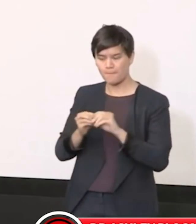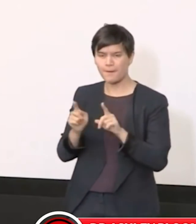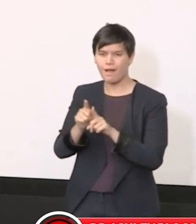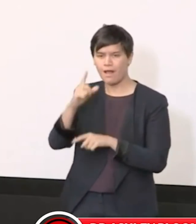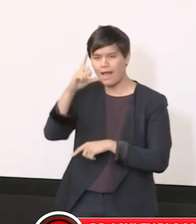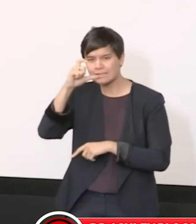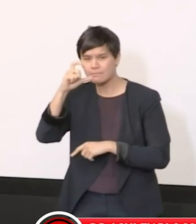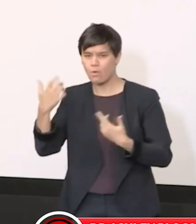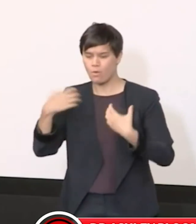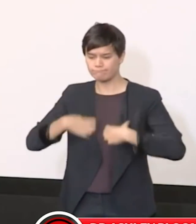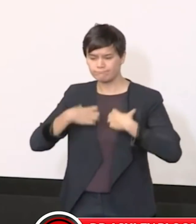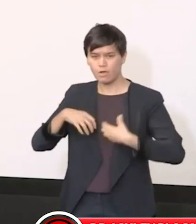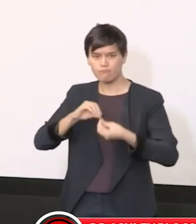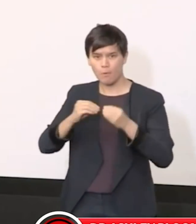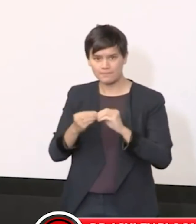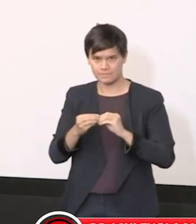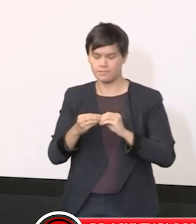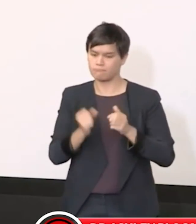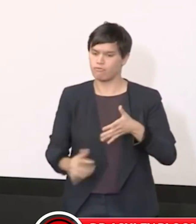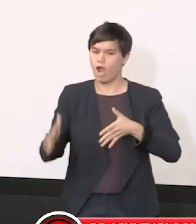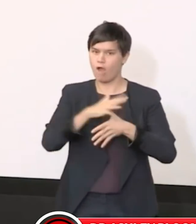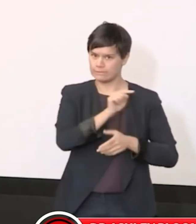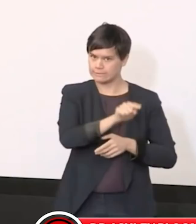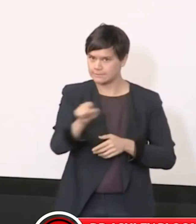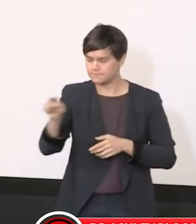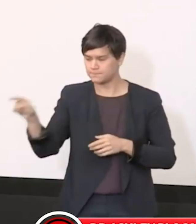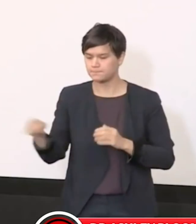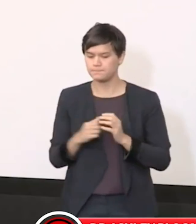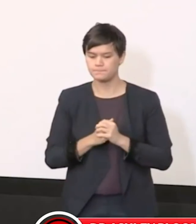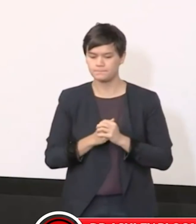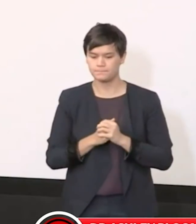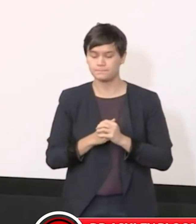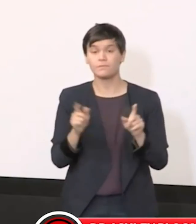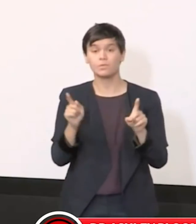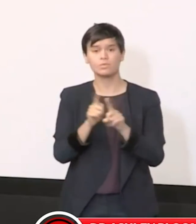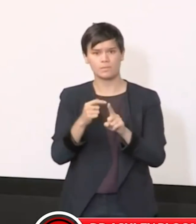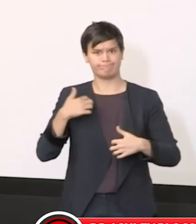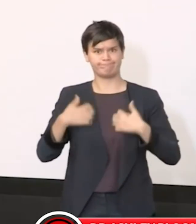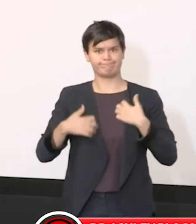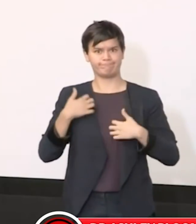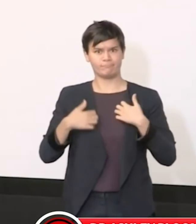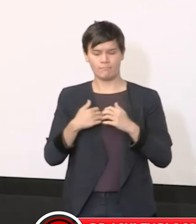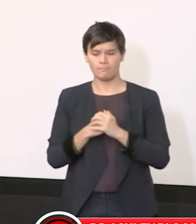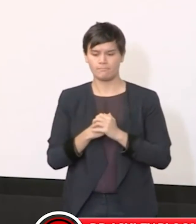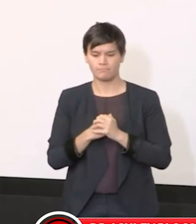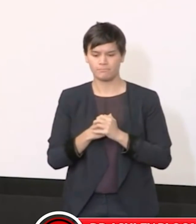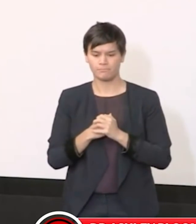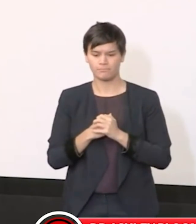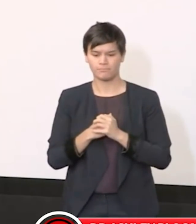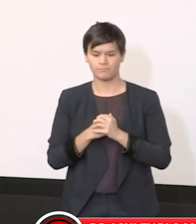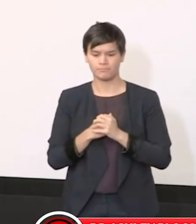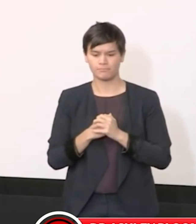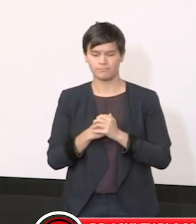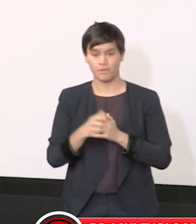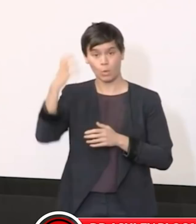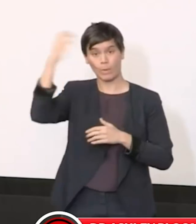conditions. And finally, I was thrilled to see 19 people who work in the health sector formally acknowledged